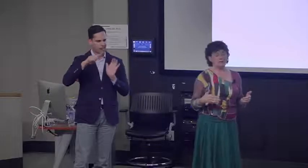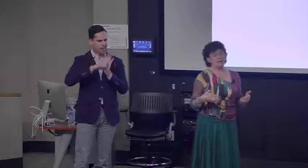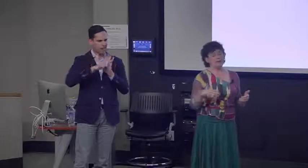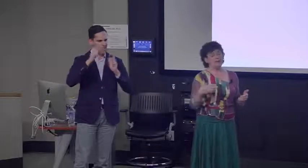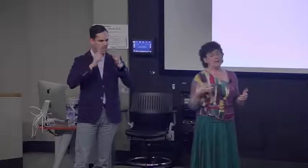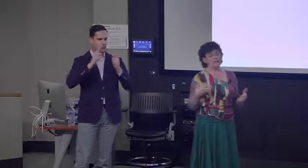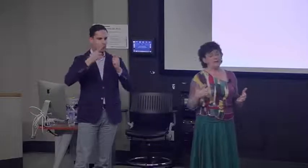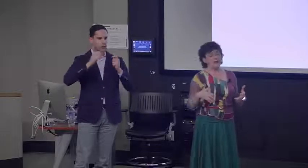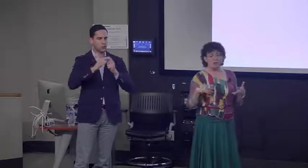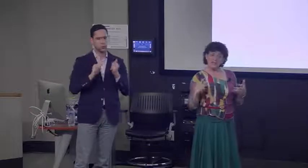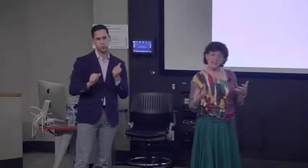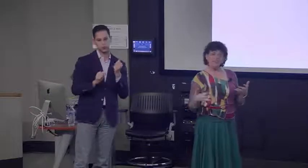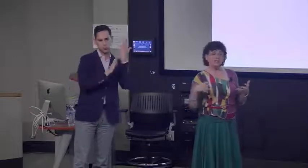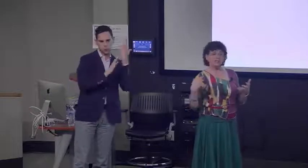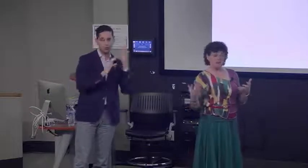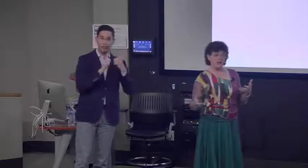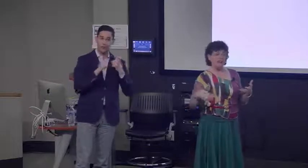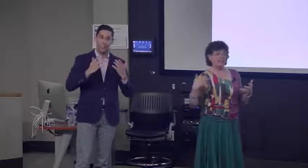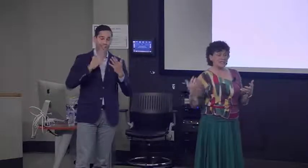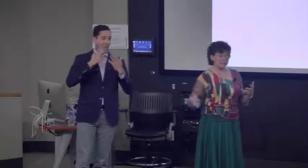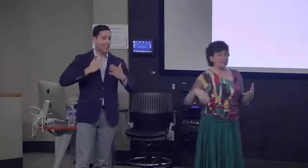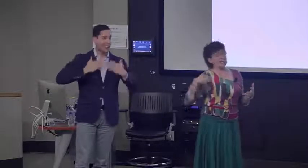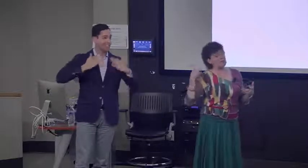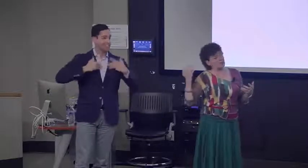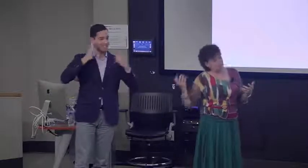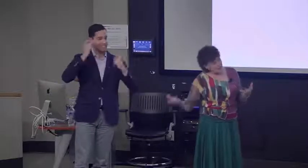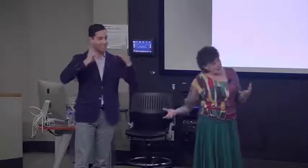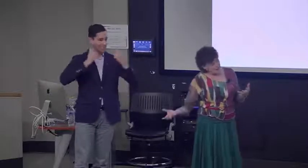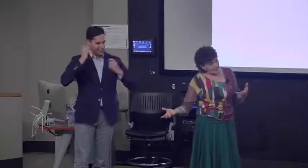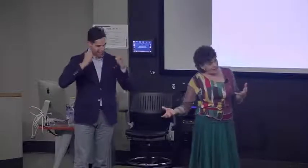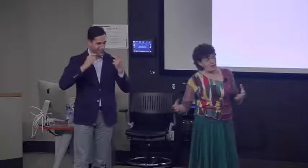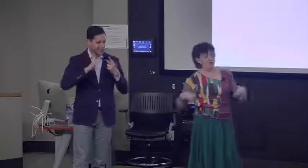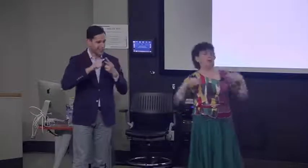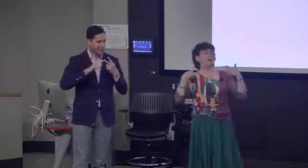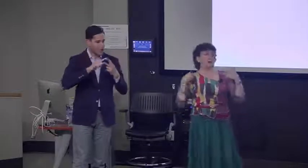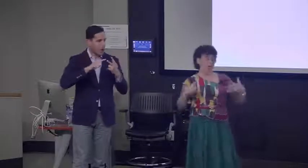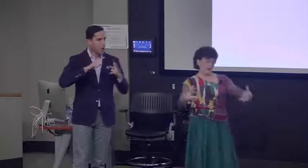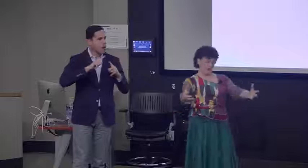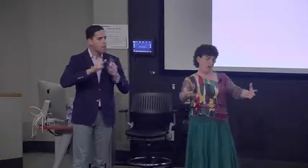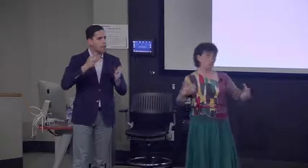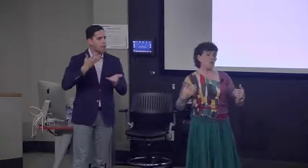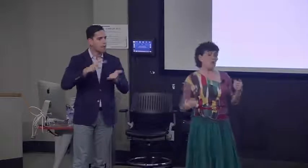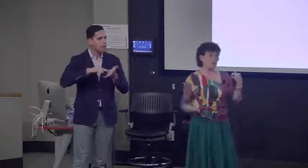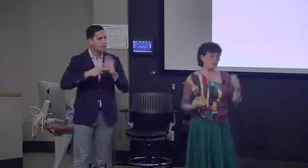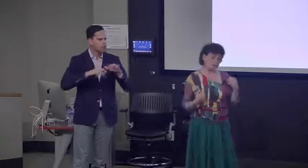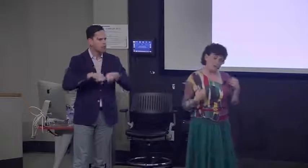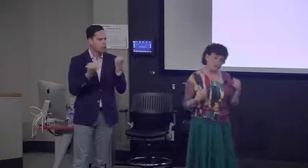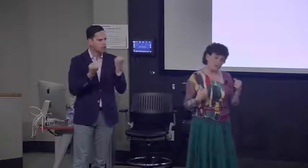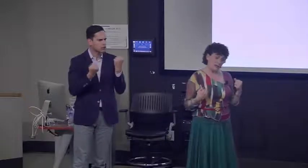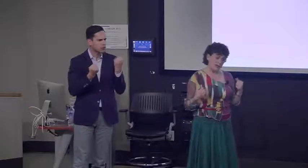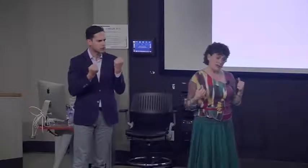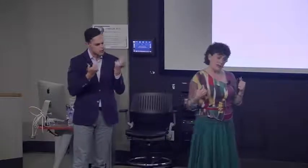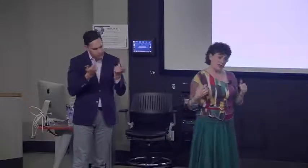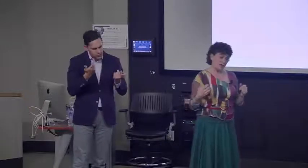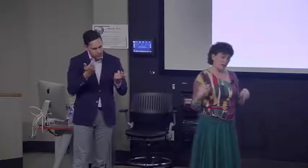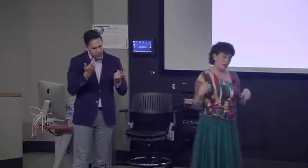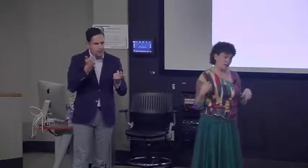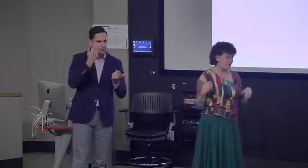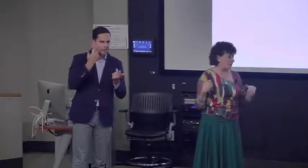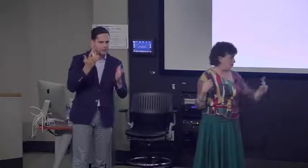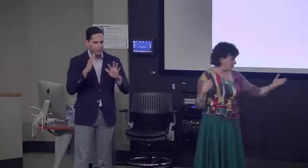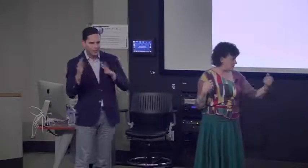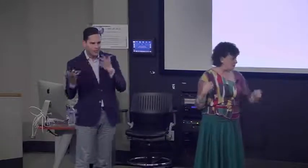interact with their babies, potentially violating meaning because they so want to communicate with